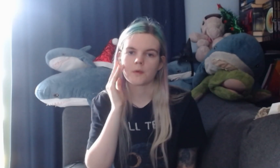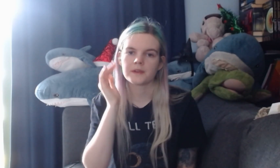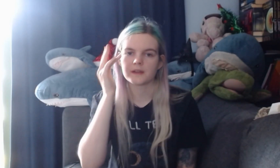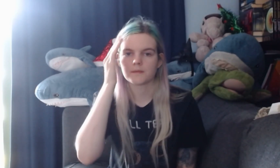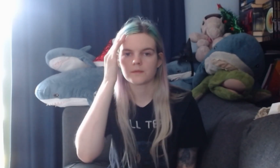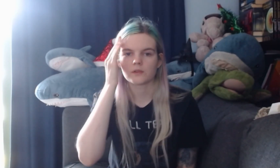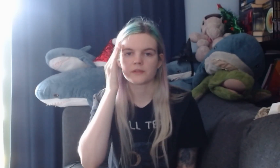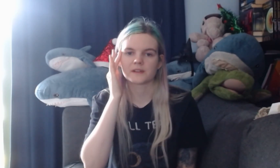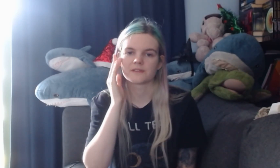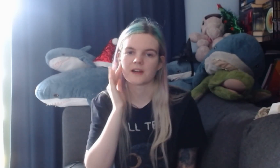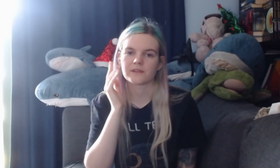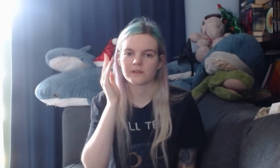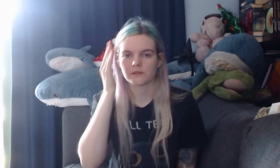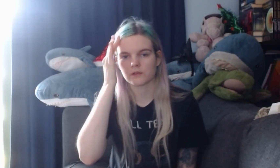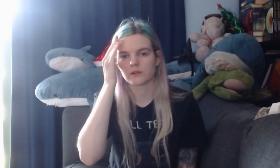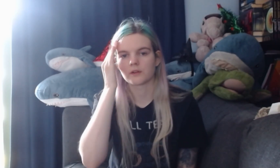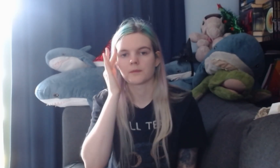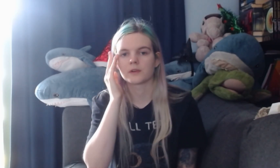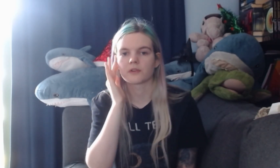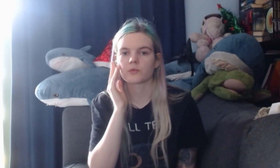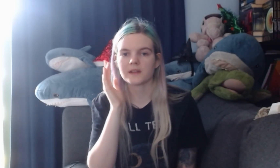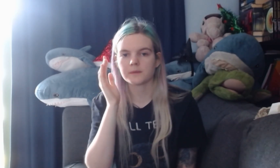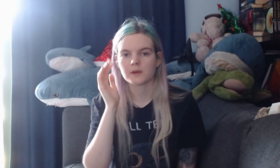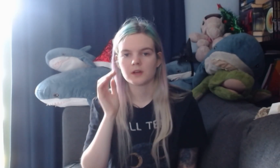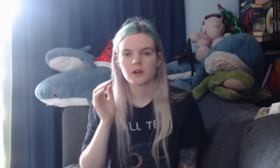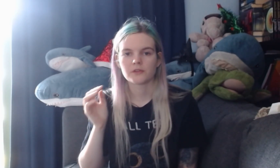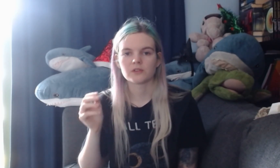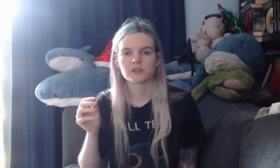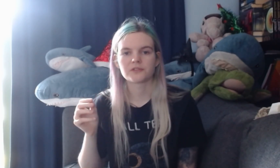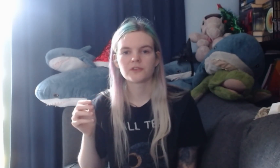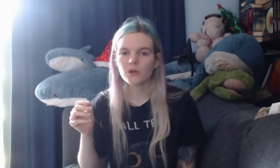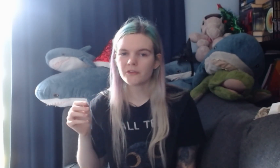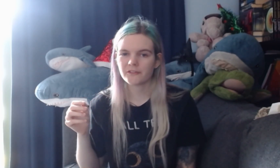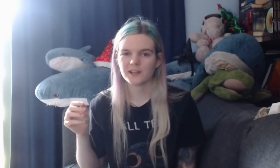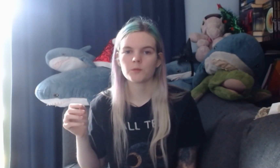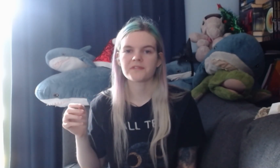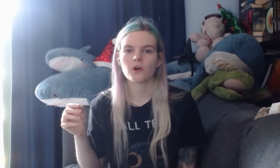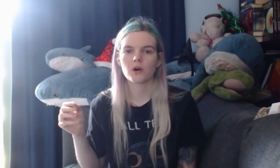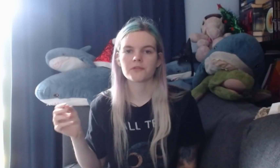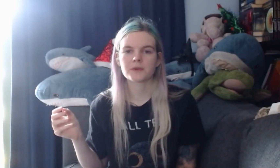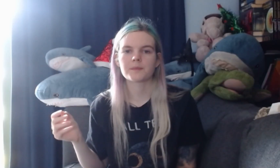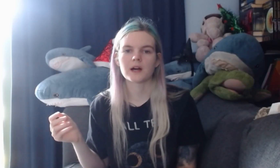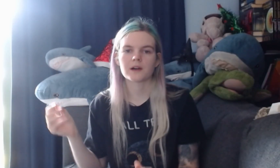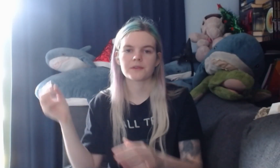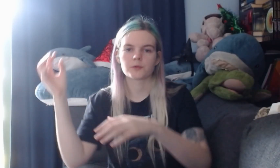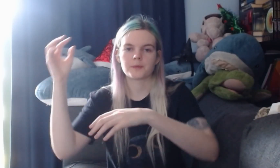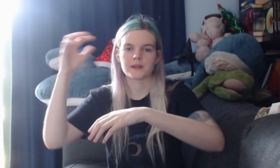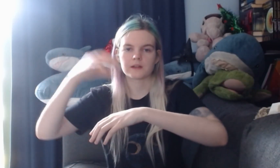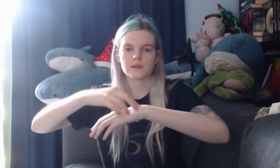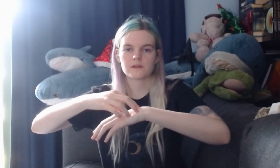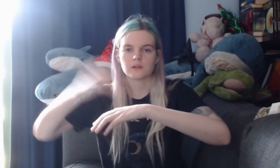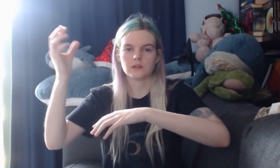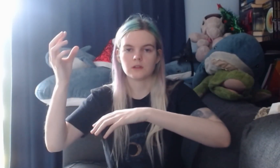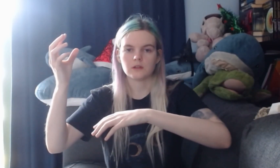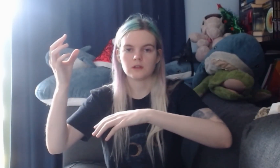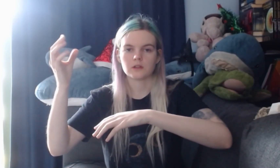probably signifies the sweat. So the full thing with all three parts would be like this.